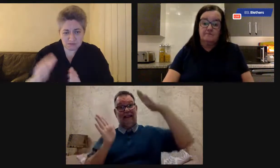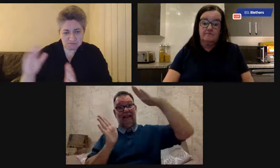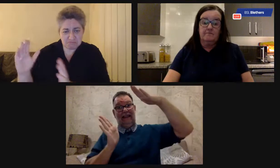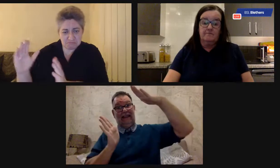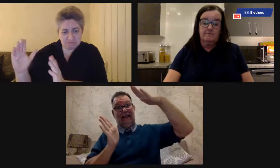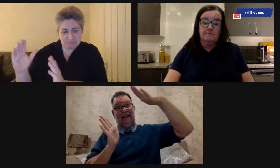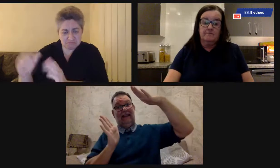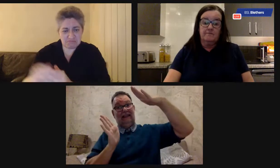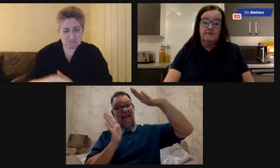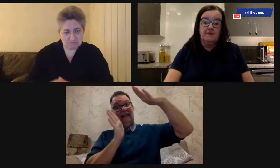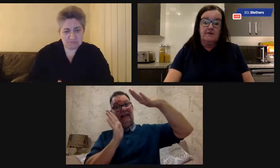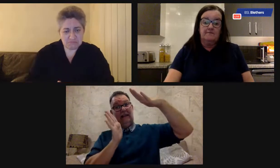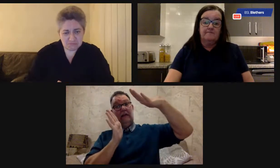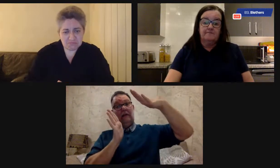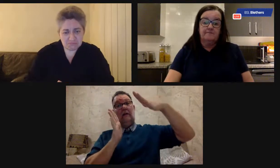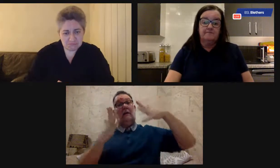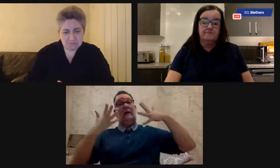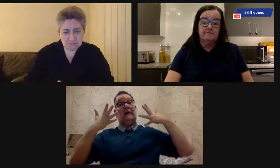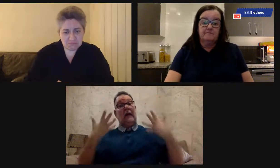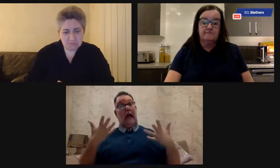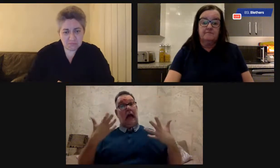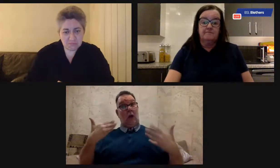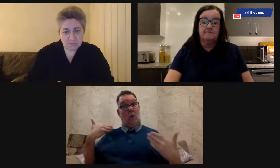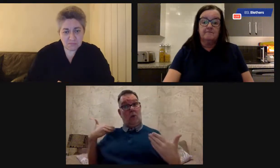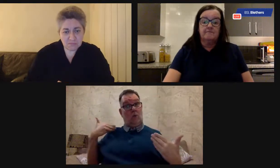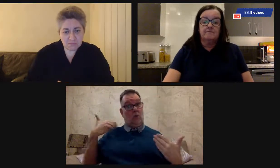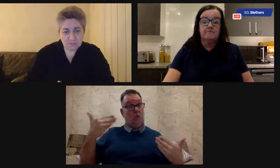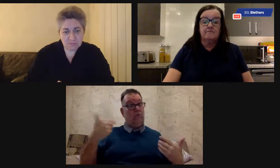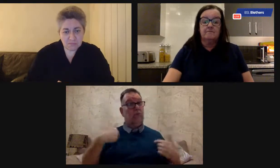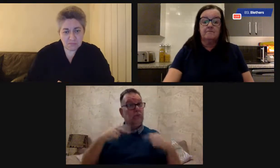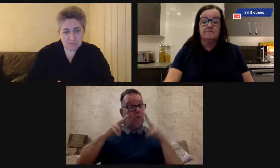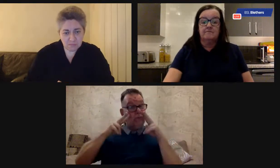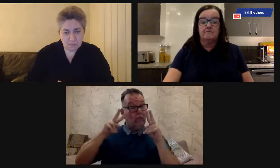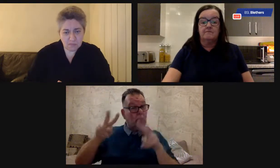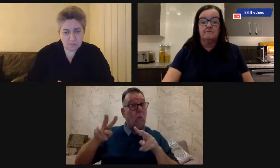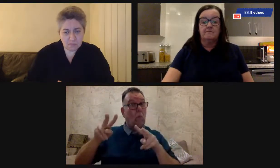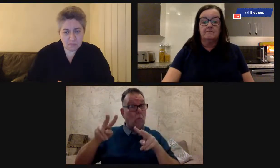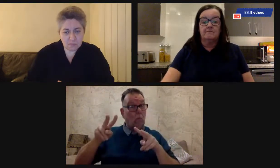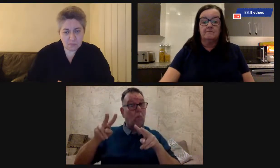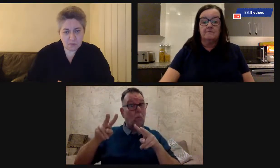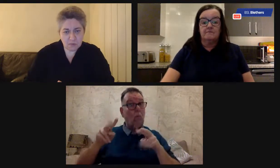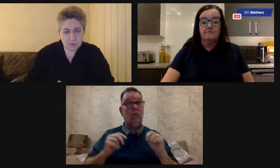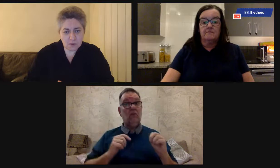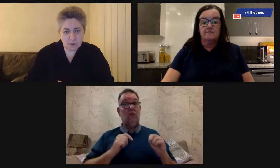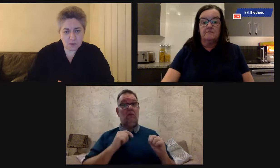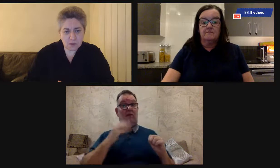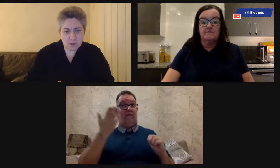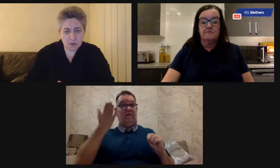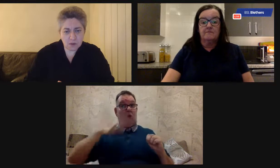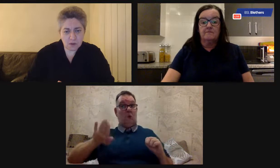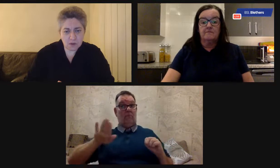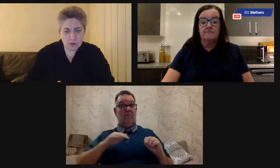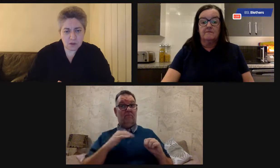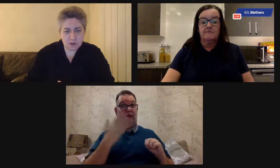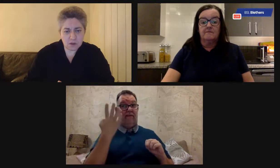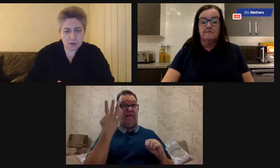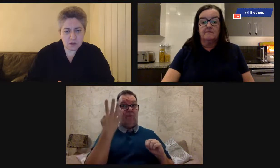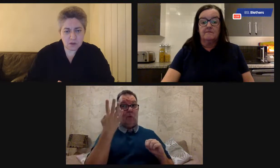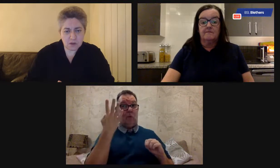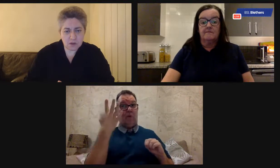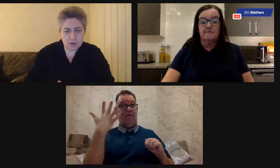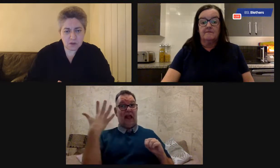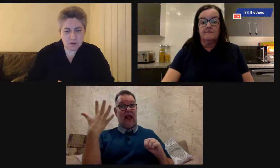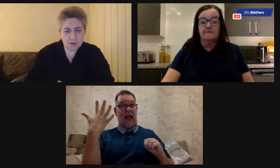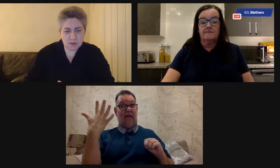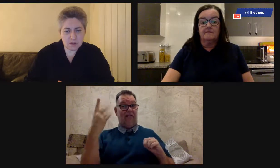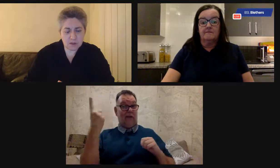say now it's probably between the 60 to 75. That was in the past age group, but what I'm noticing now, that